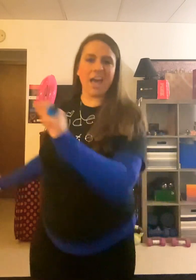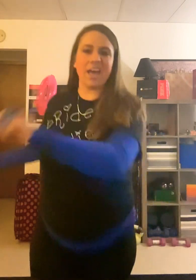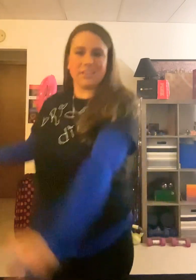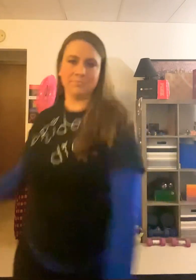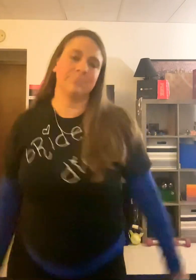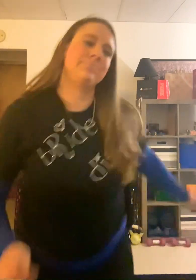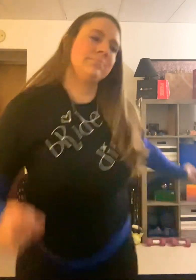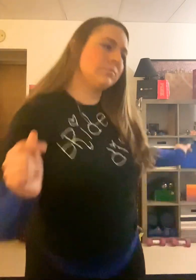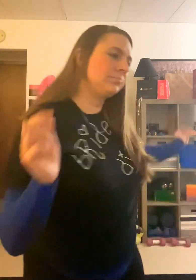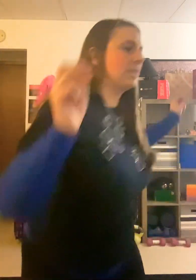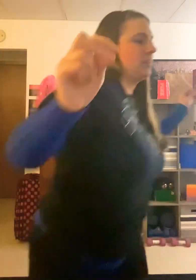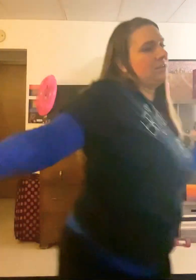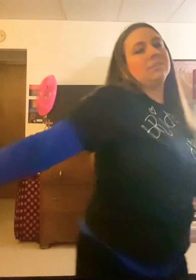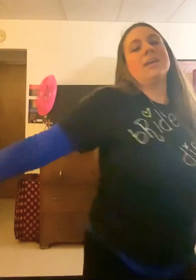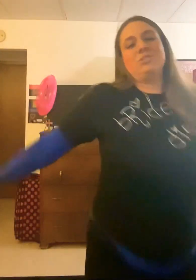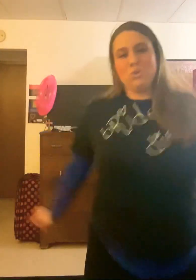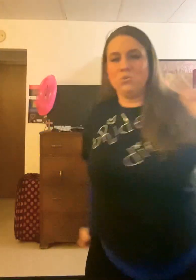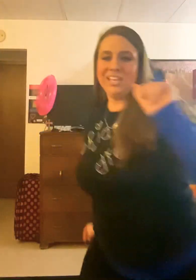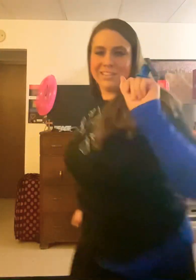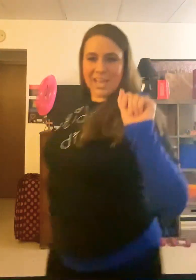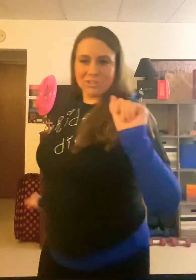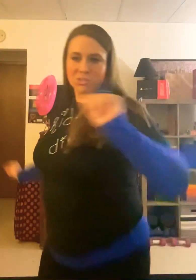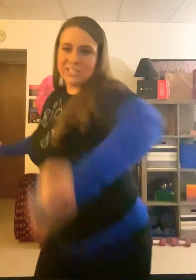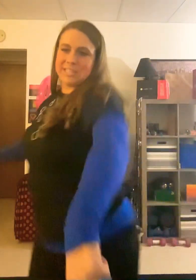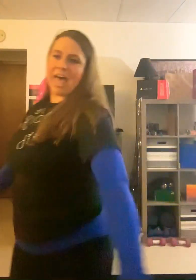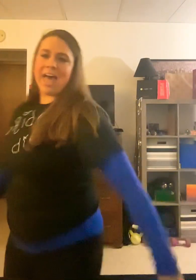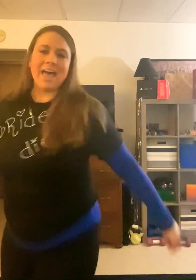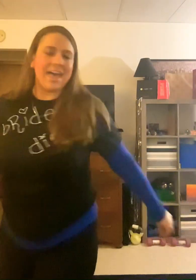Clyde. Do the electric slide.